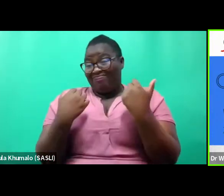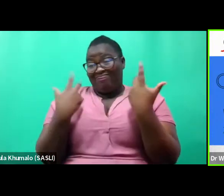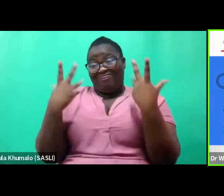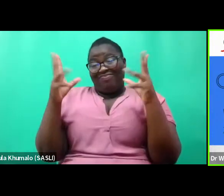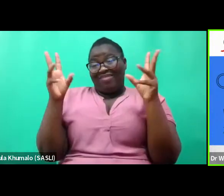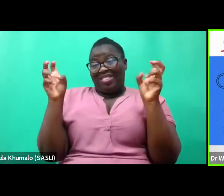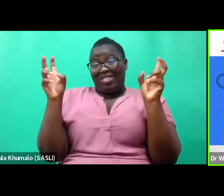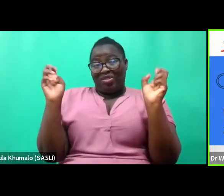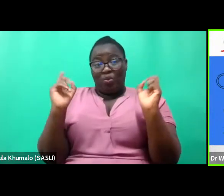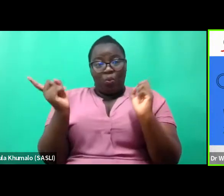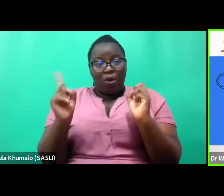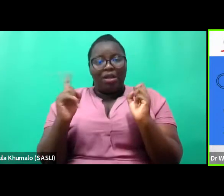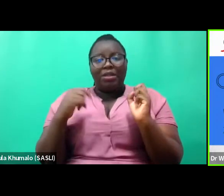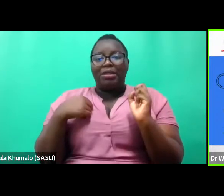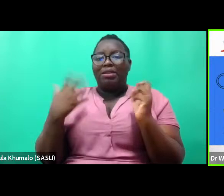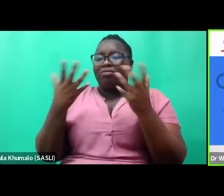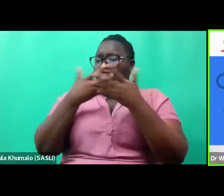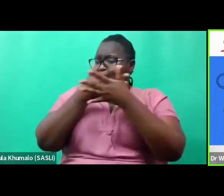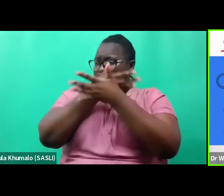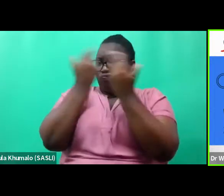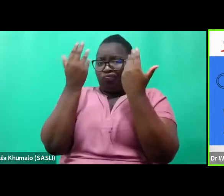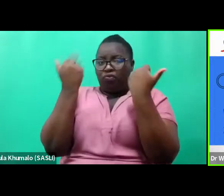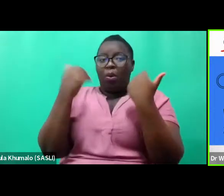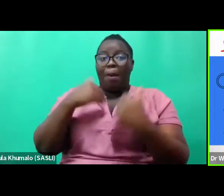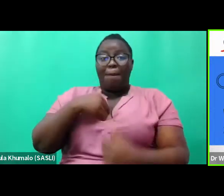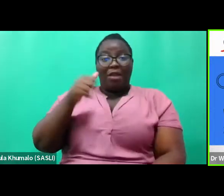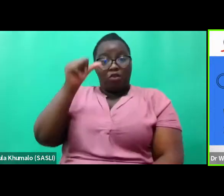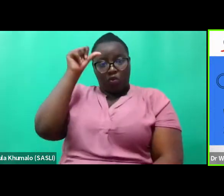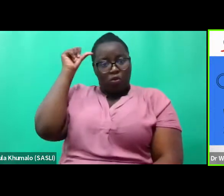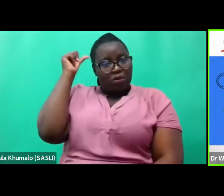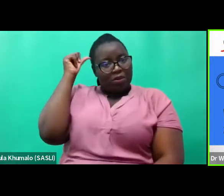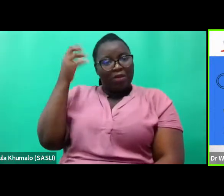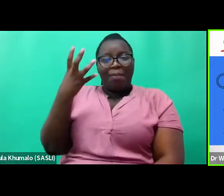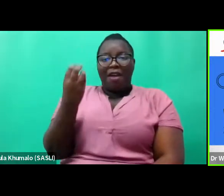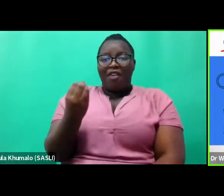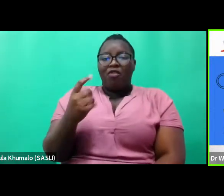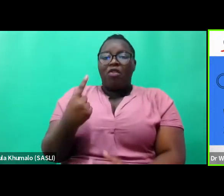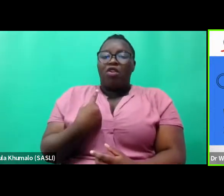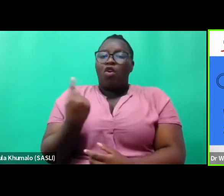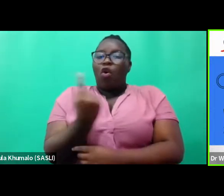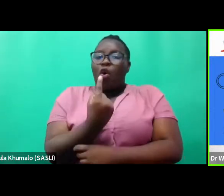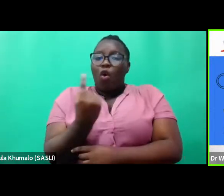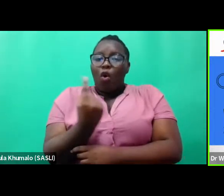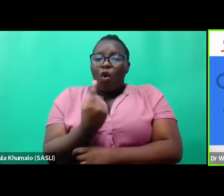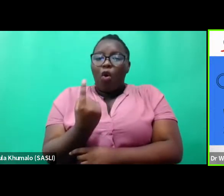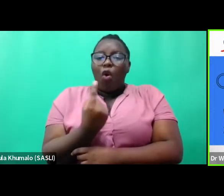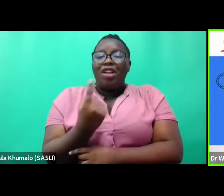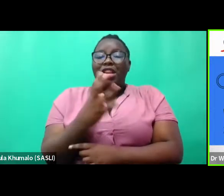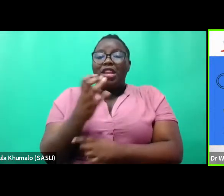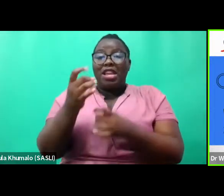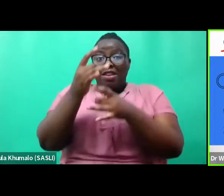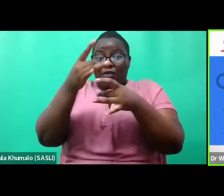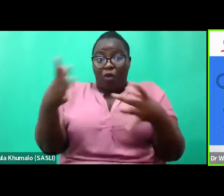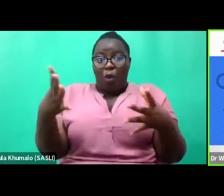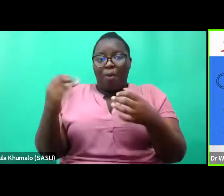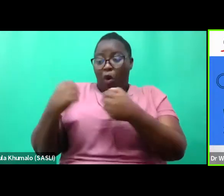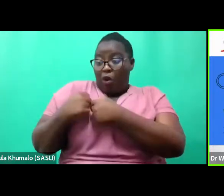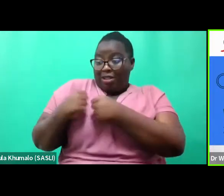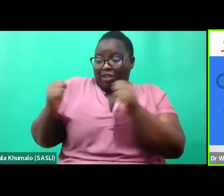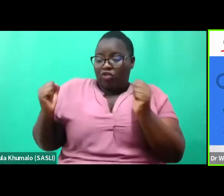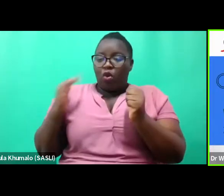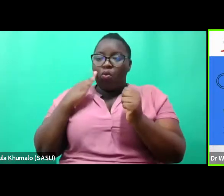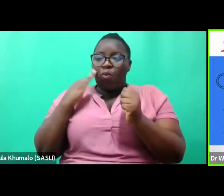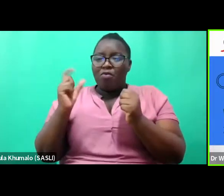had autism, and I could only tell them when I was on the brink of dropping out. So Prashant,